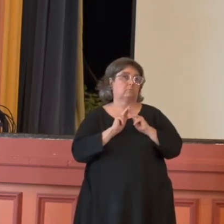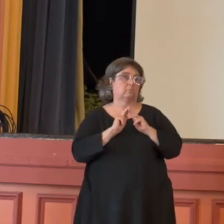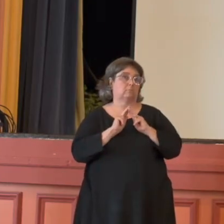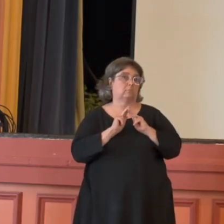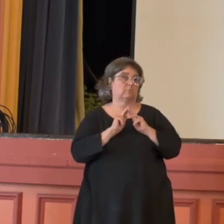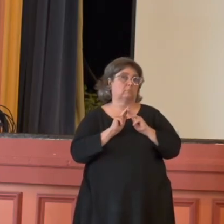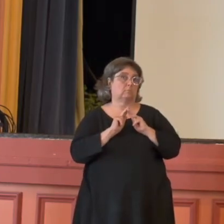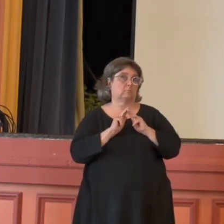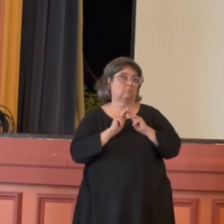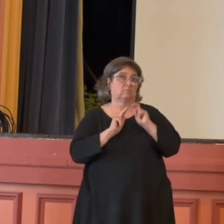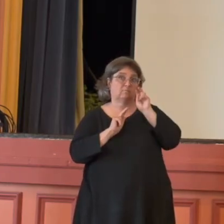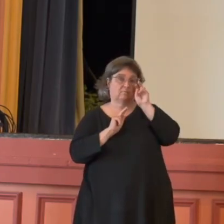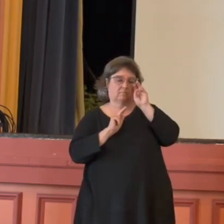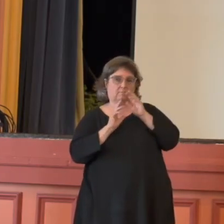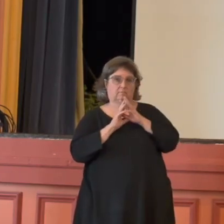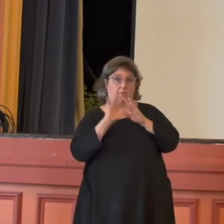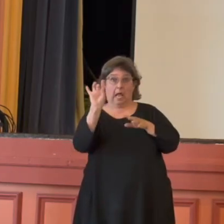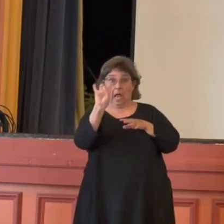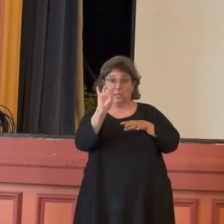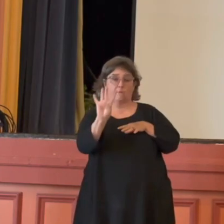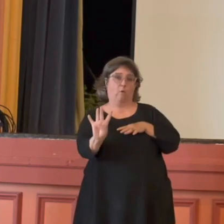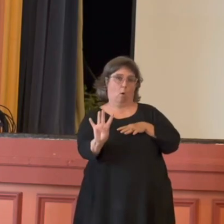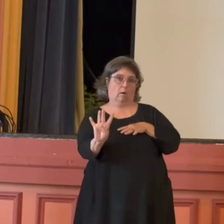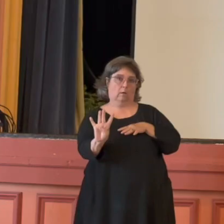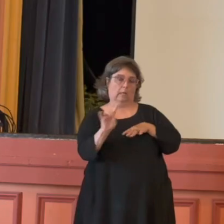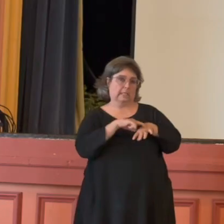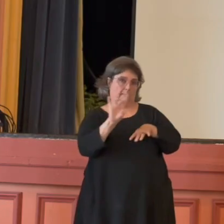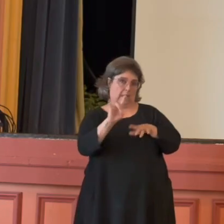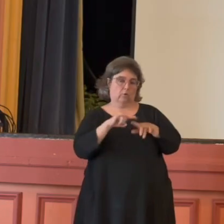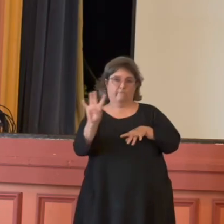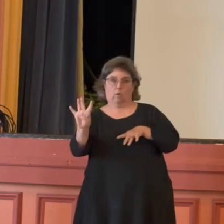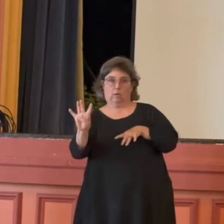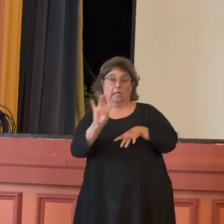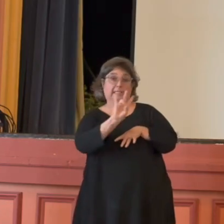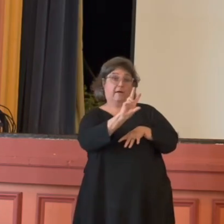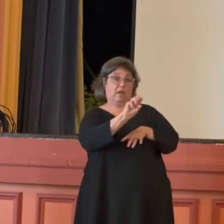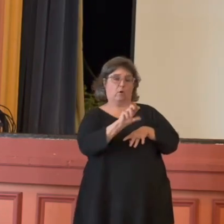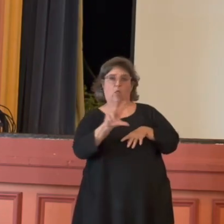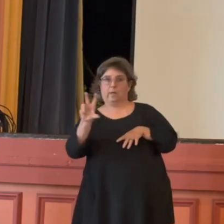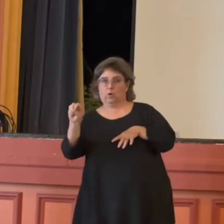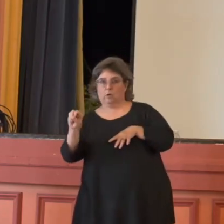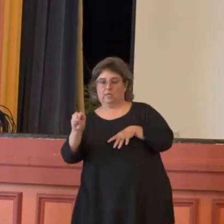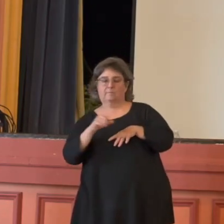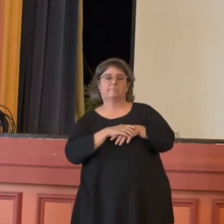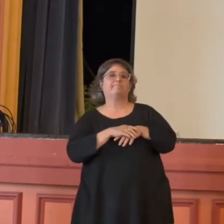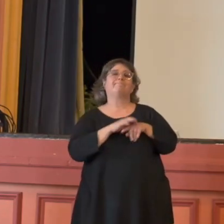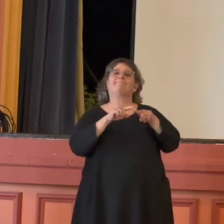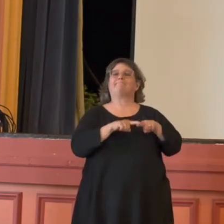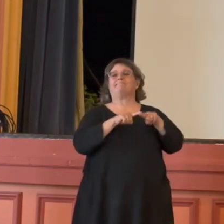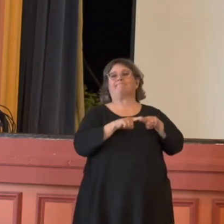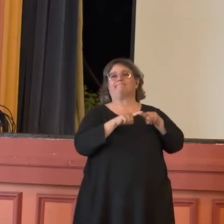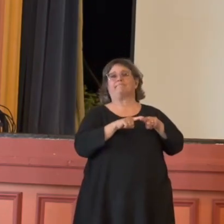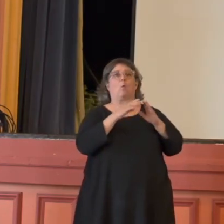Generally, it's 8 to 4, or it can be 7:30 to 3:30. It depends on